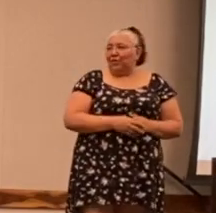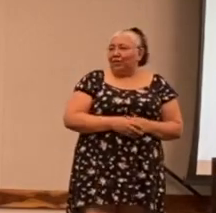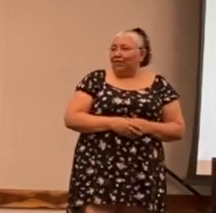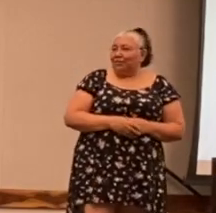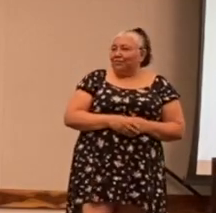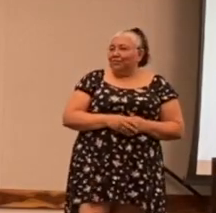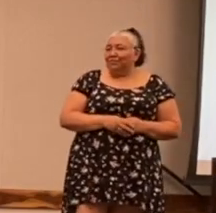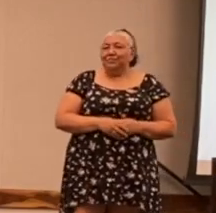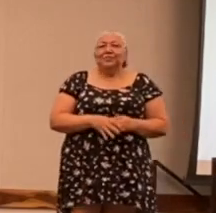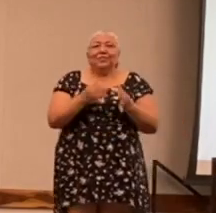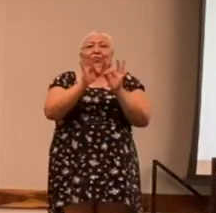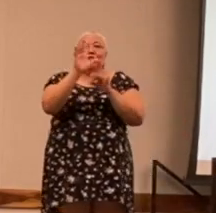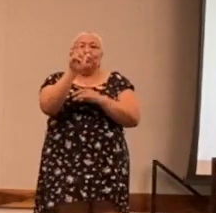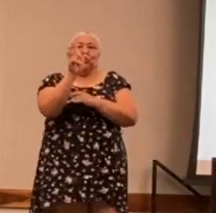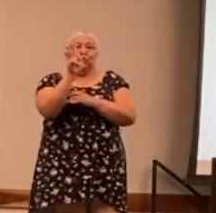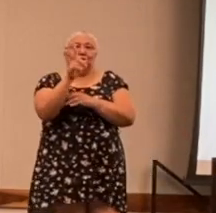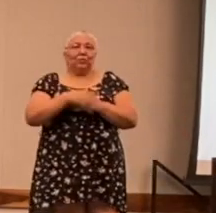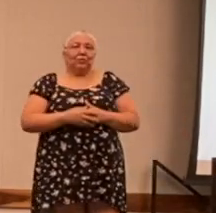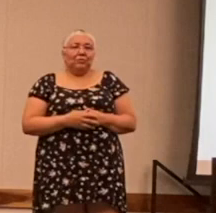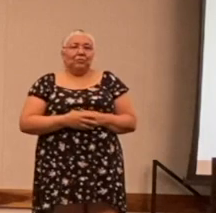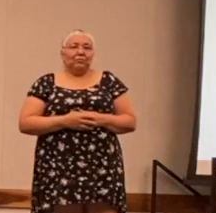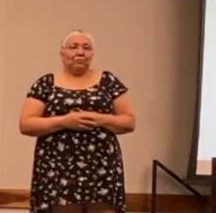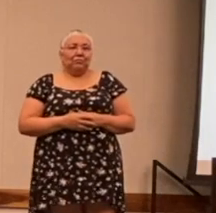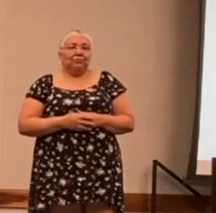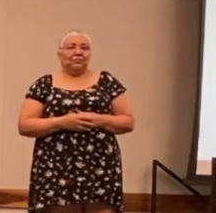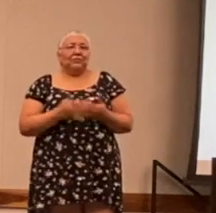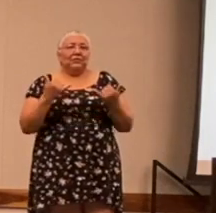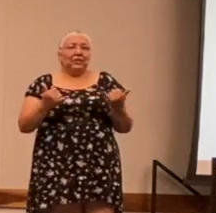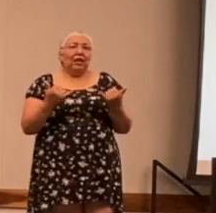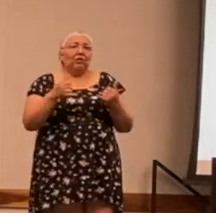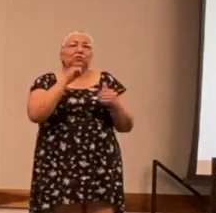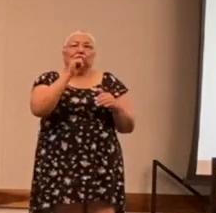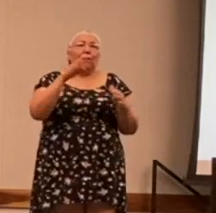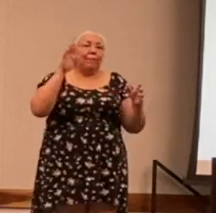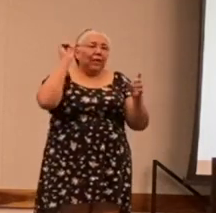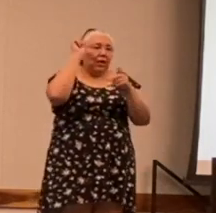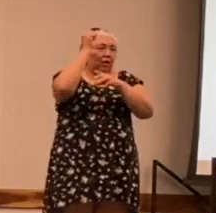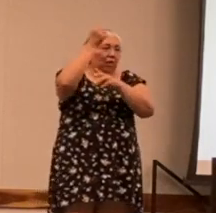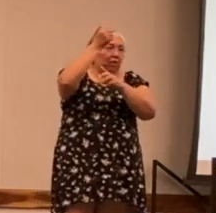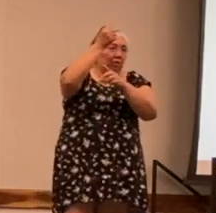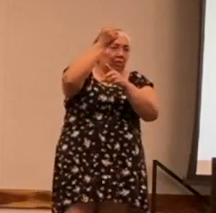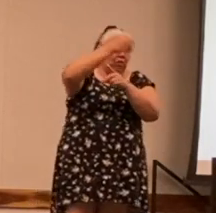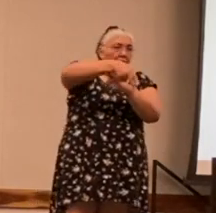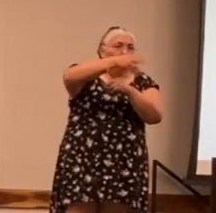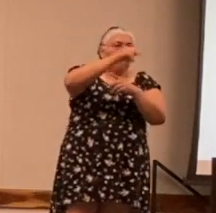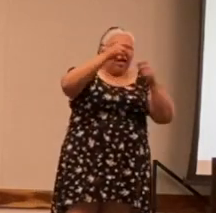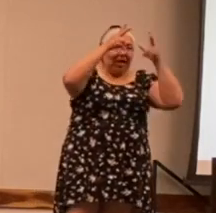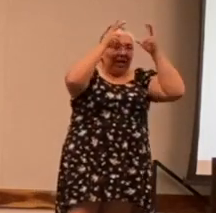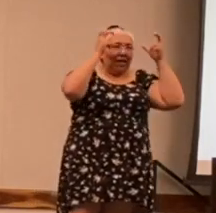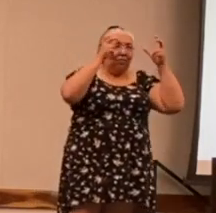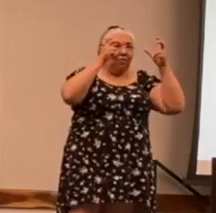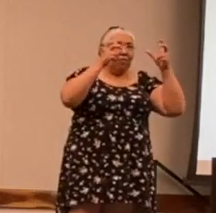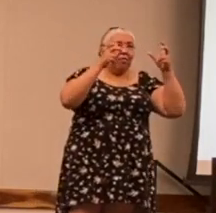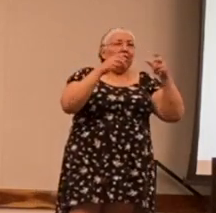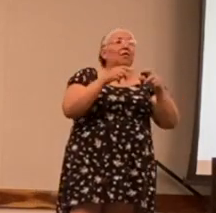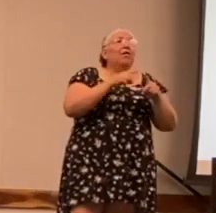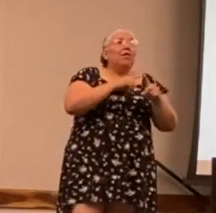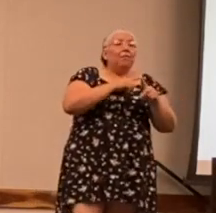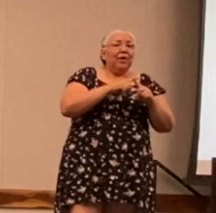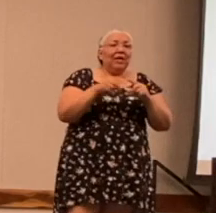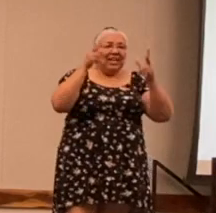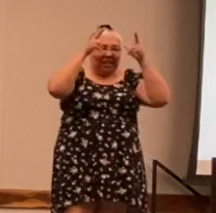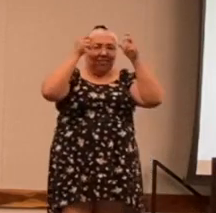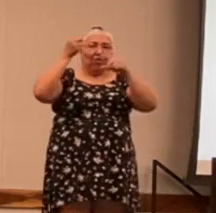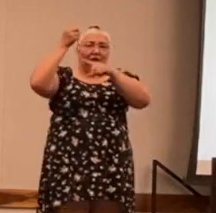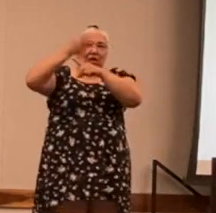Verse 21, okay? Don't be conquered by evil. This is good. Don't be conquered by evil, but conquer